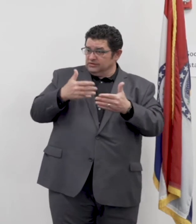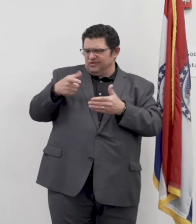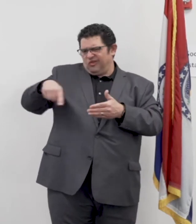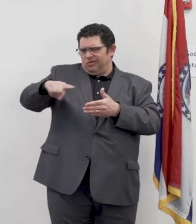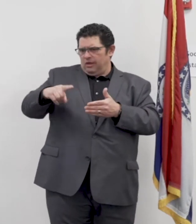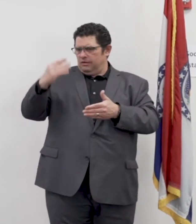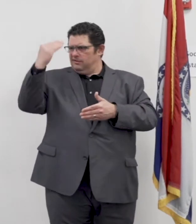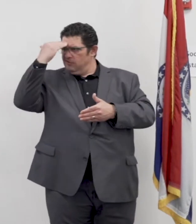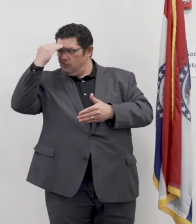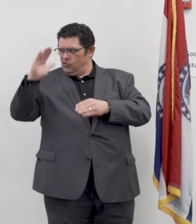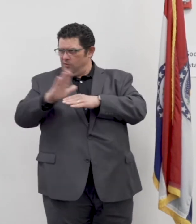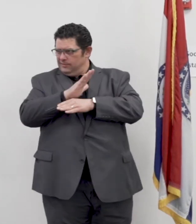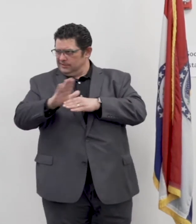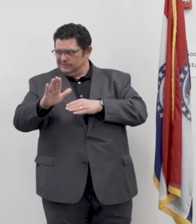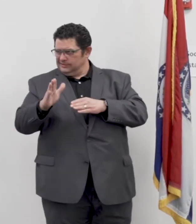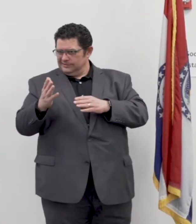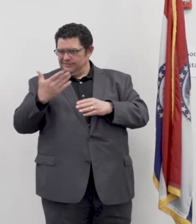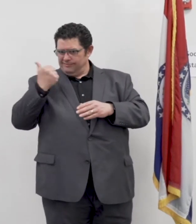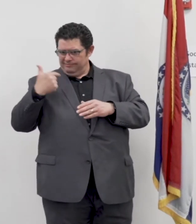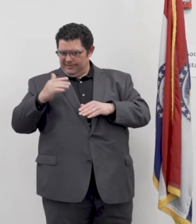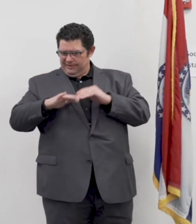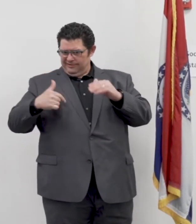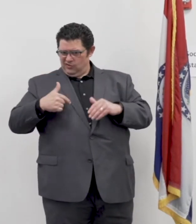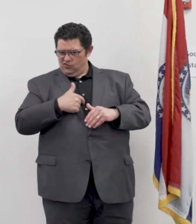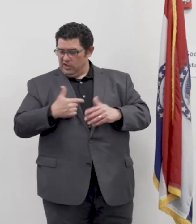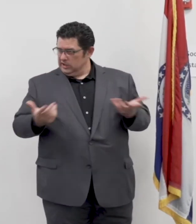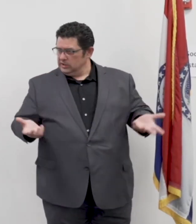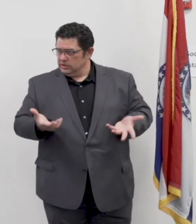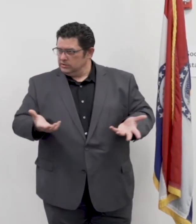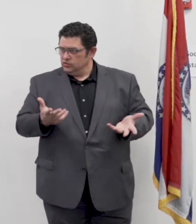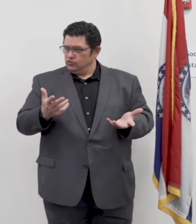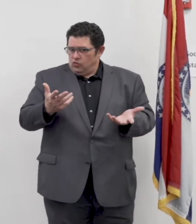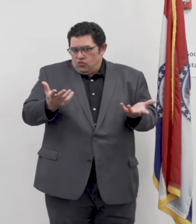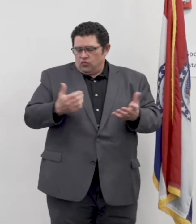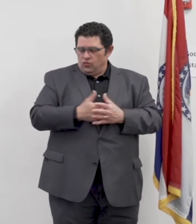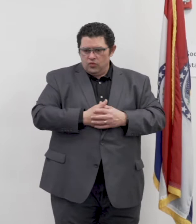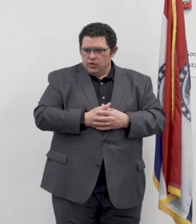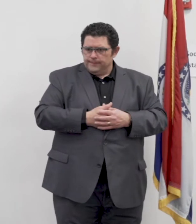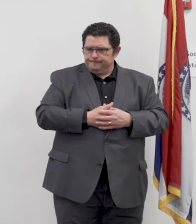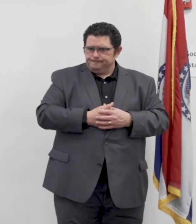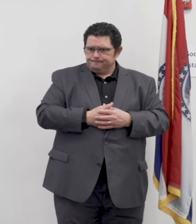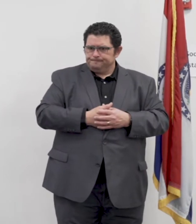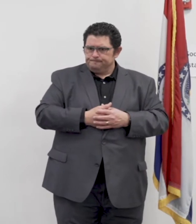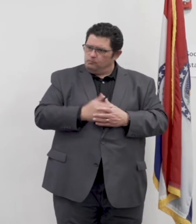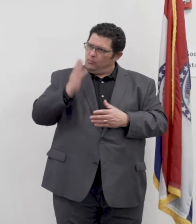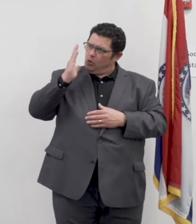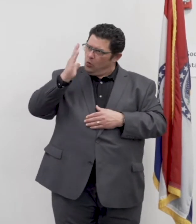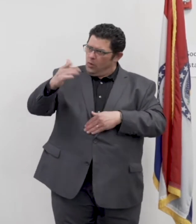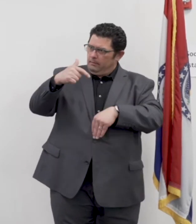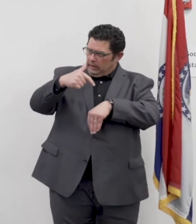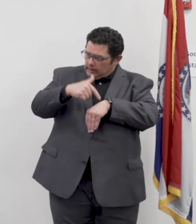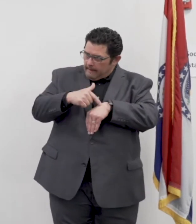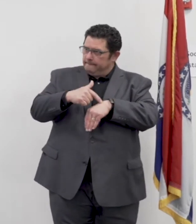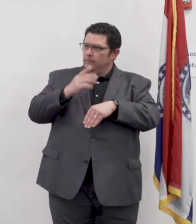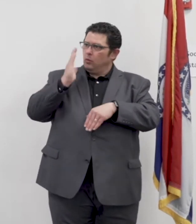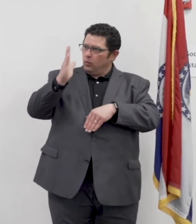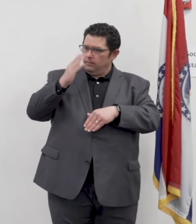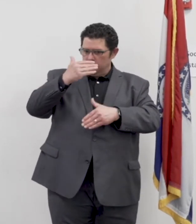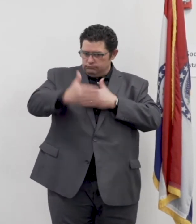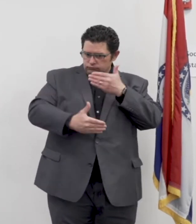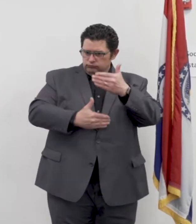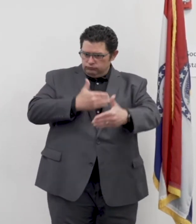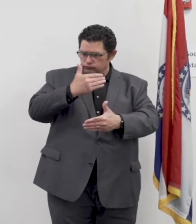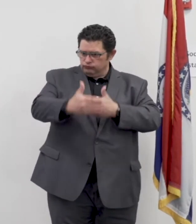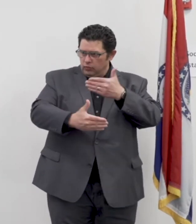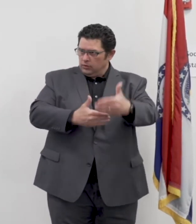in their communities than we are here in St. Louis County government, and so are the council members. So there will be a timeline, there will be a process. The process has